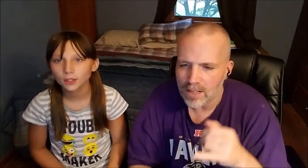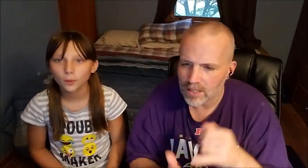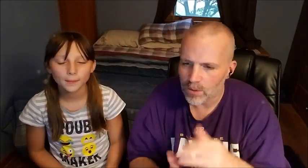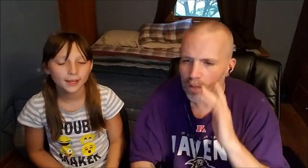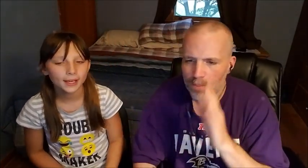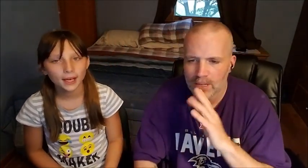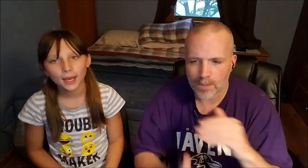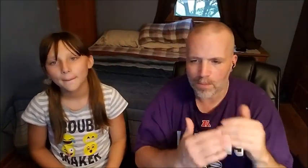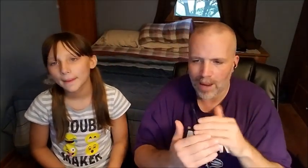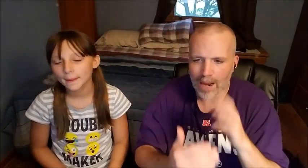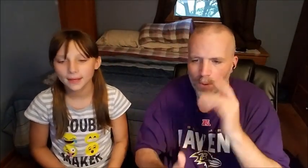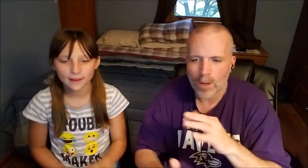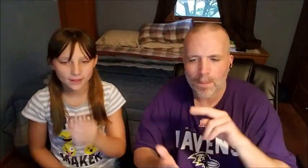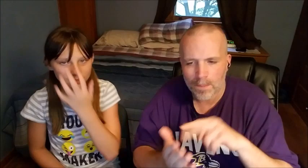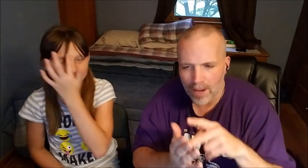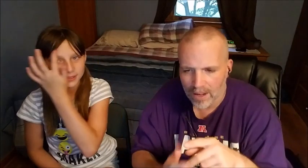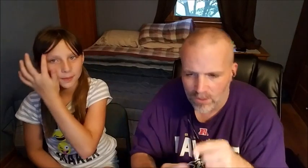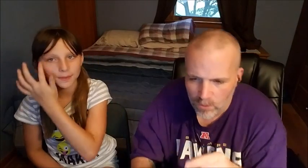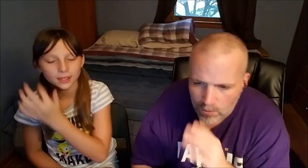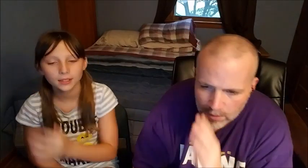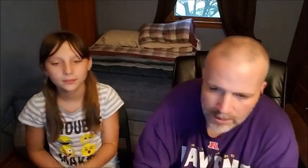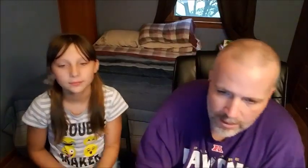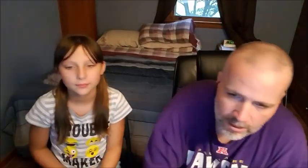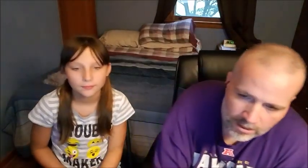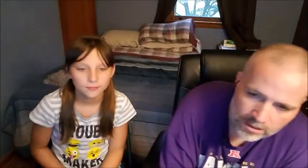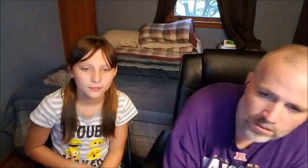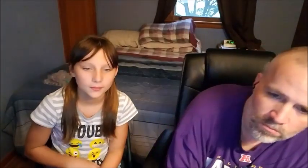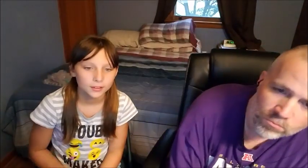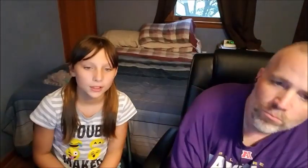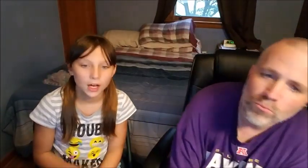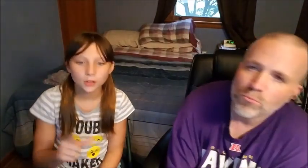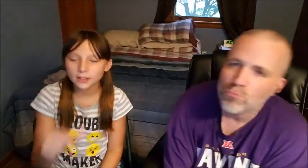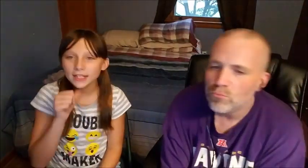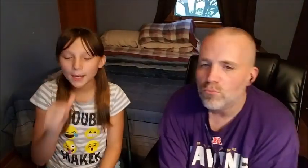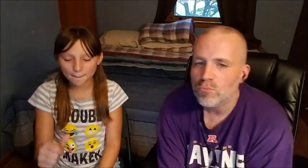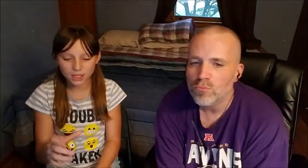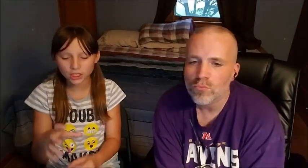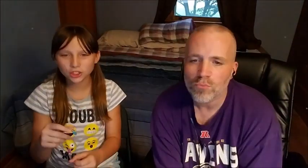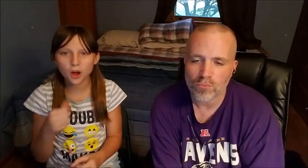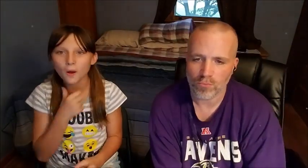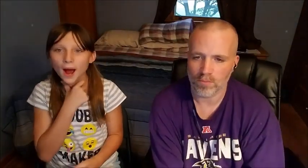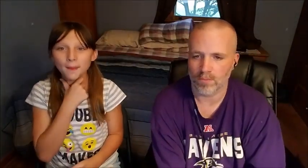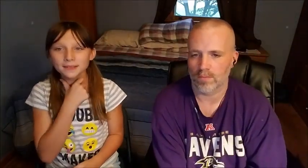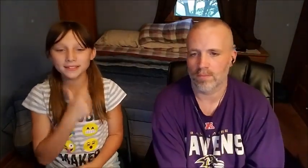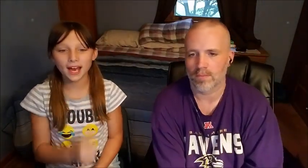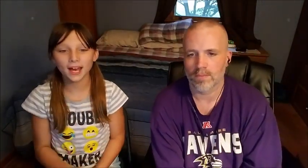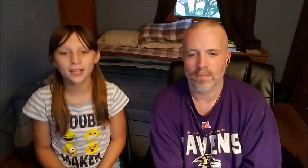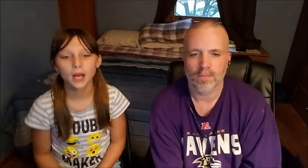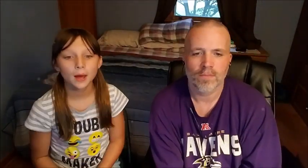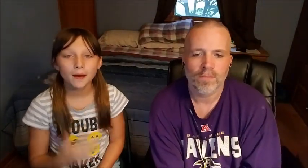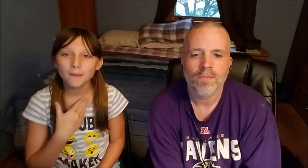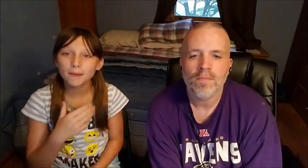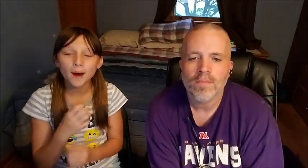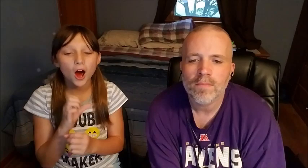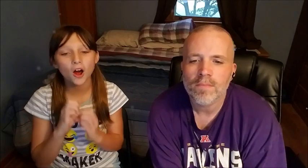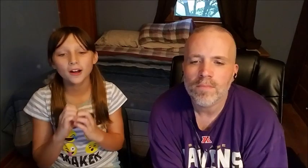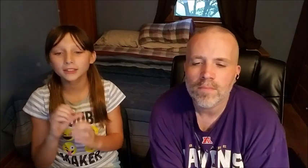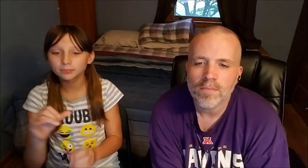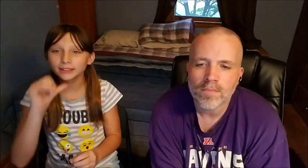it'll be, baby if it's meant to be I don't mean to be so uptight But my heart's